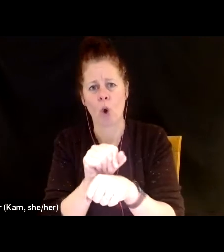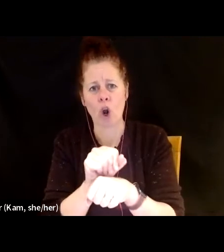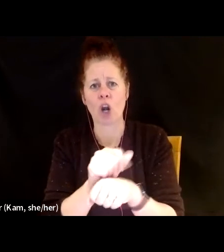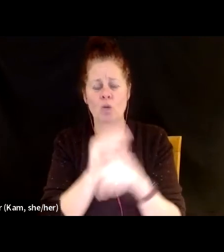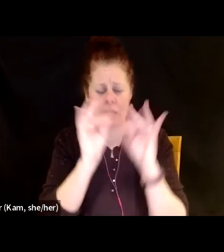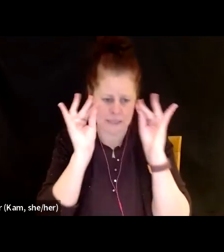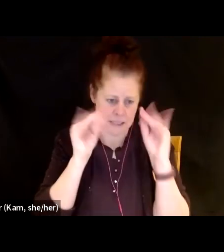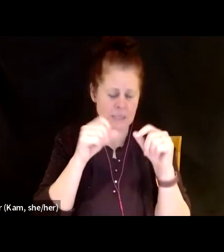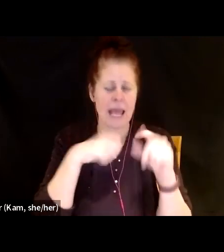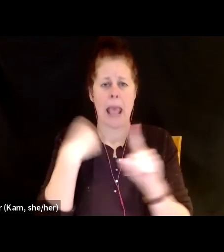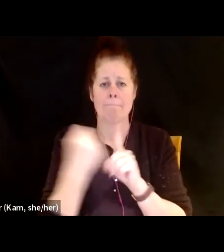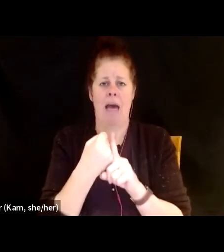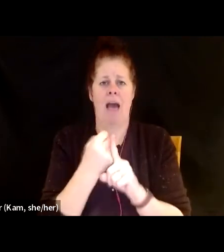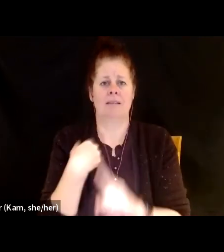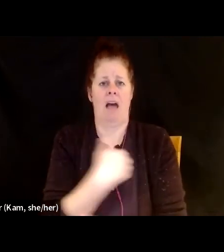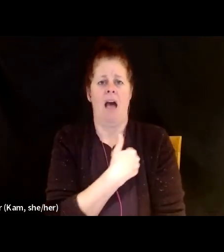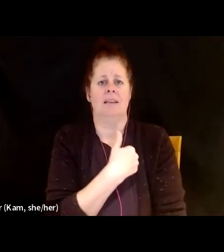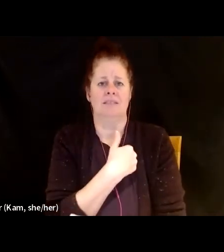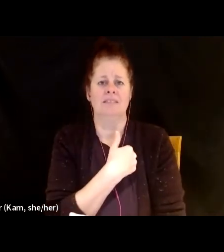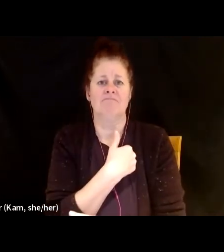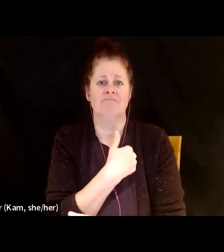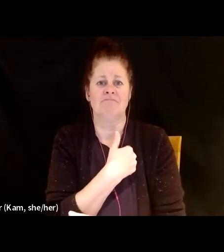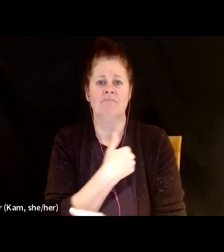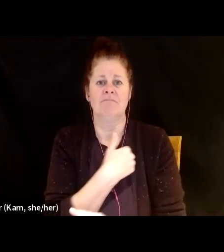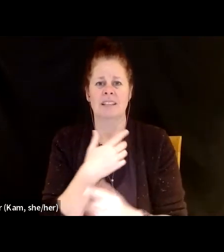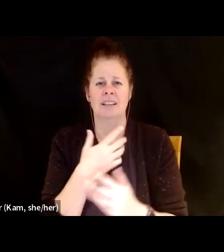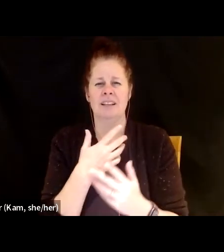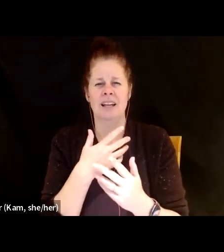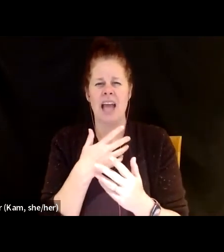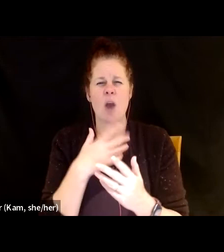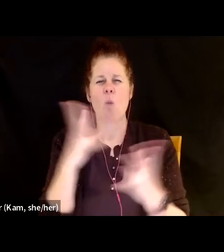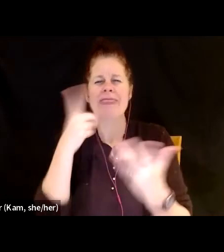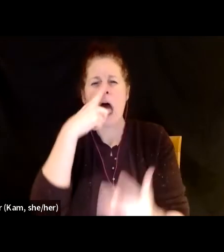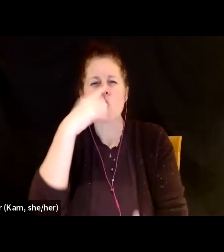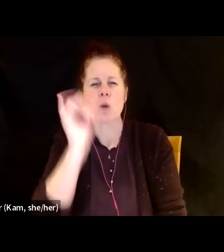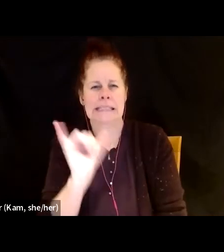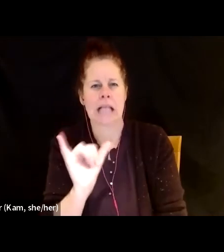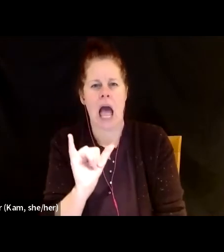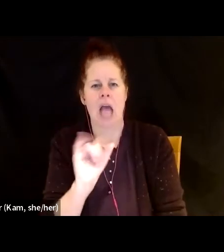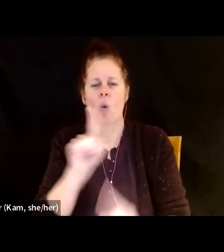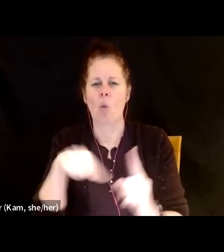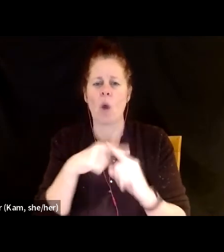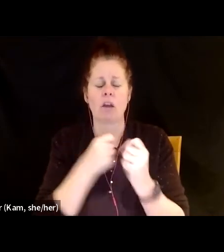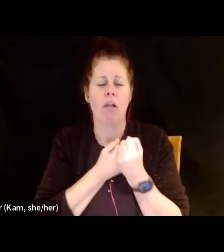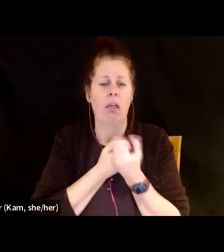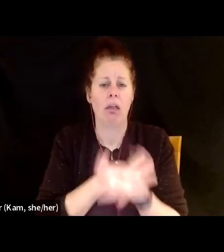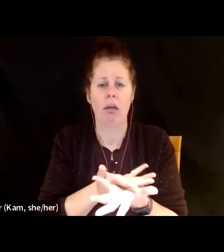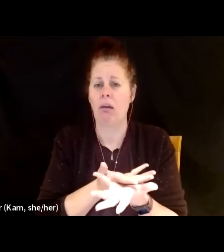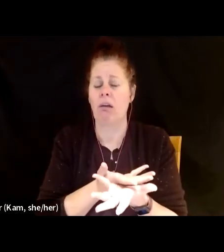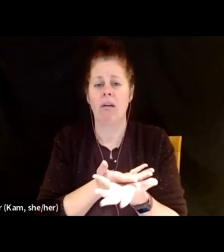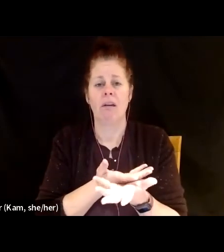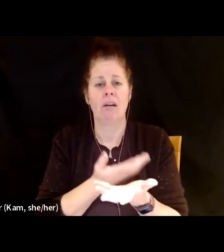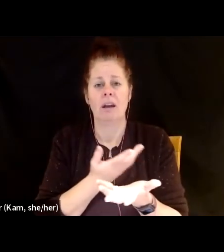what happens in this process and what the price of exhaustion is, and how sometimes